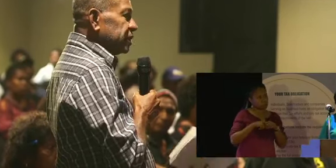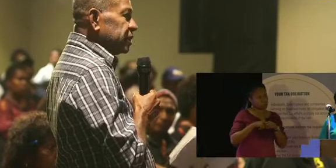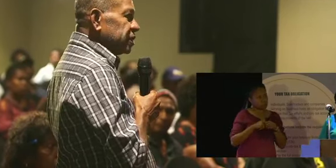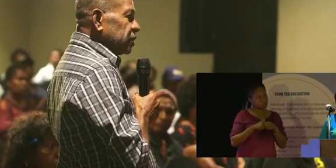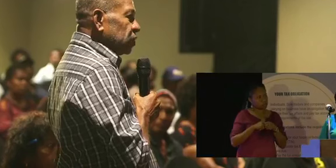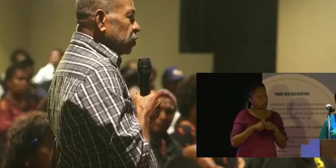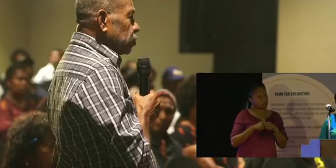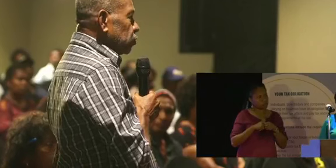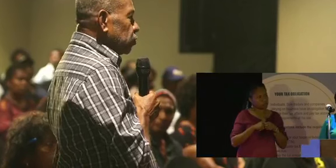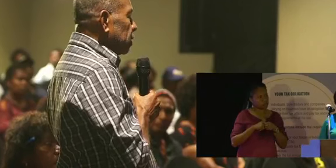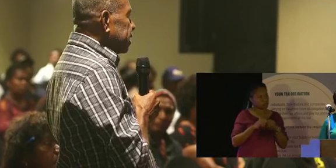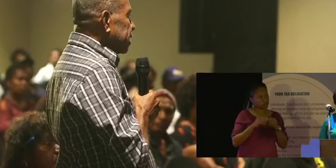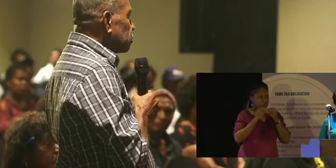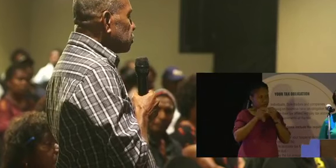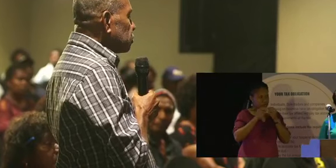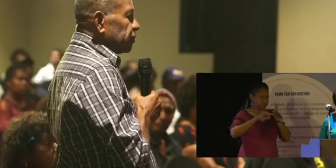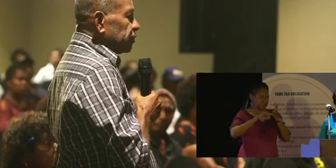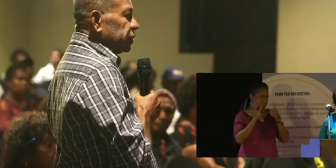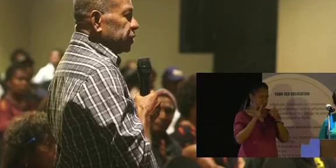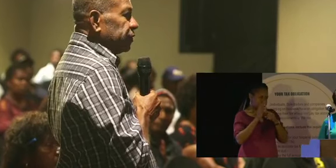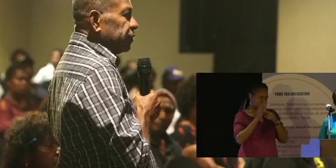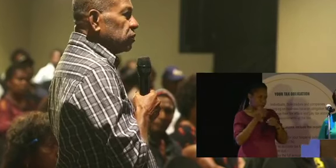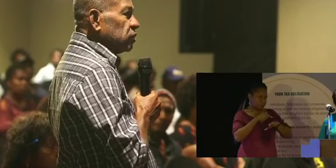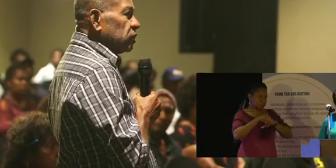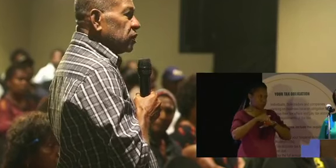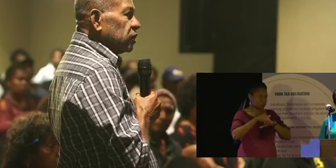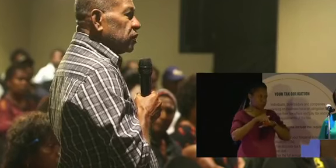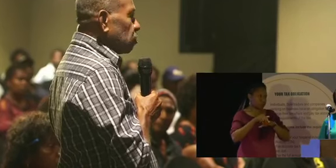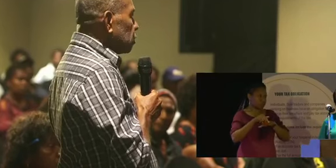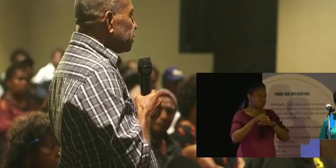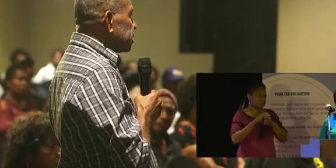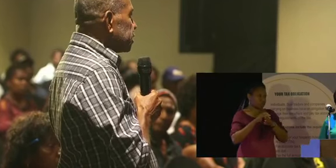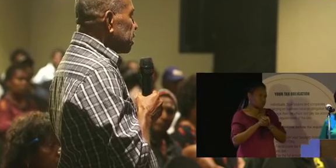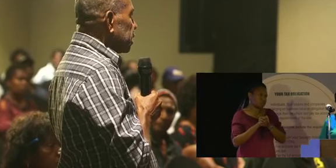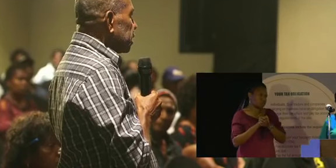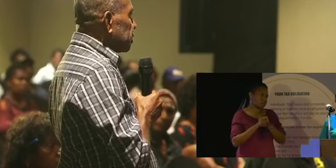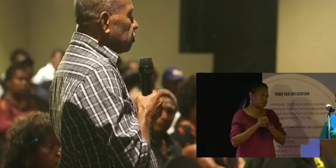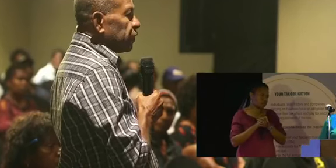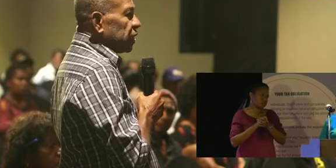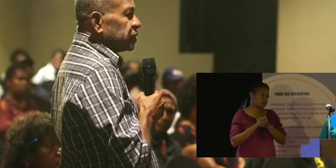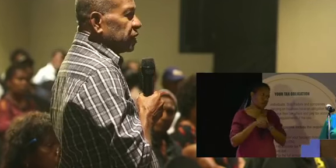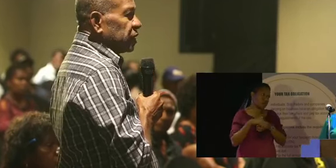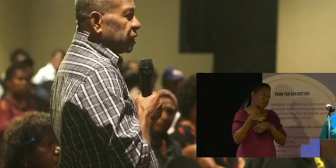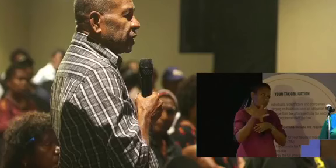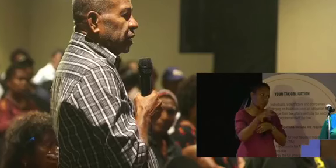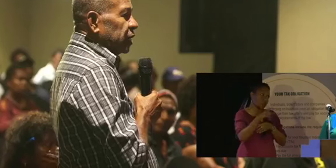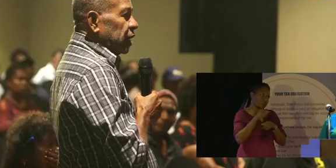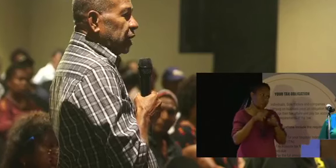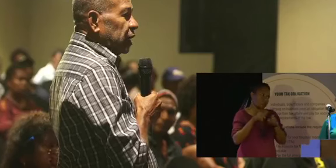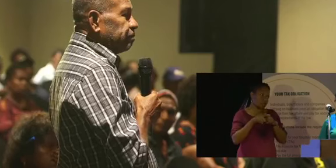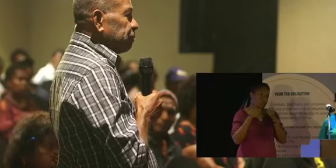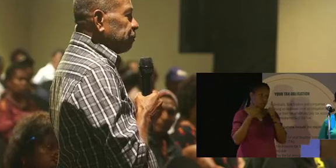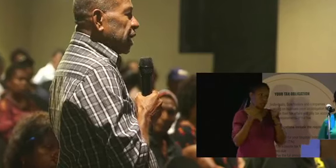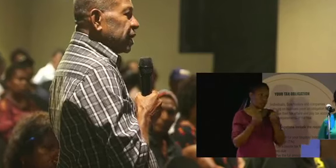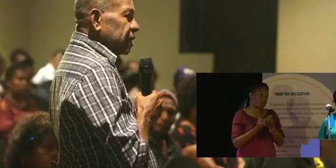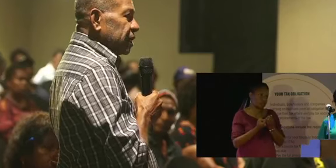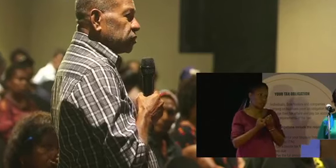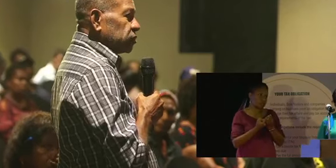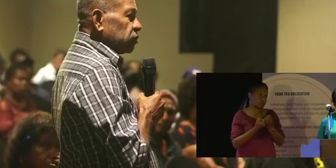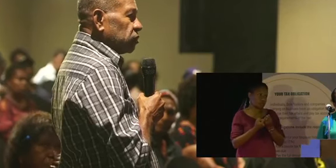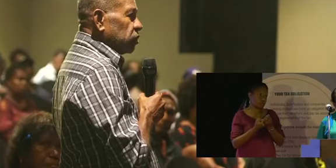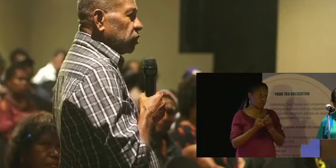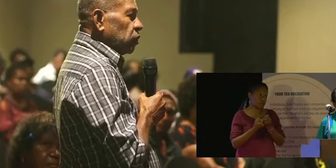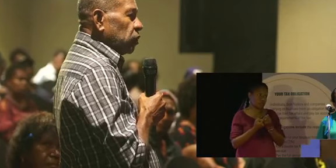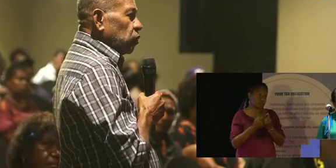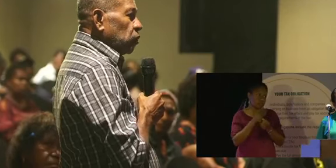certain limit to remit out if you're an individual. So all of this confront people like us.